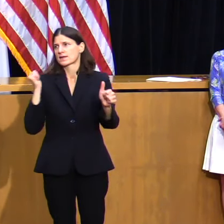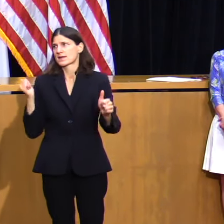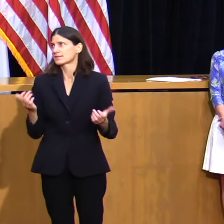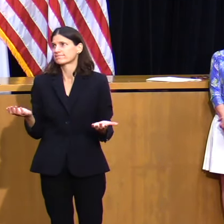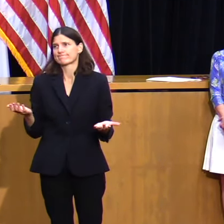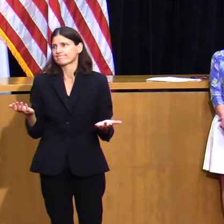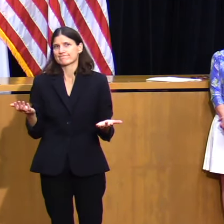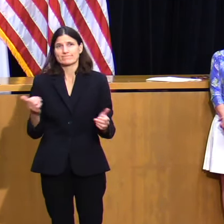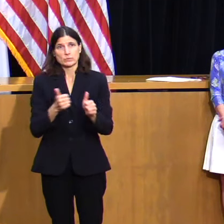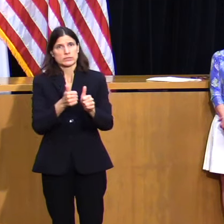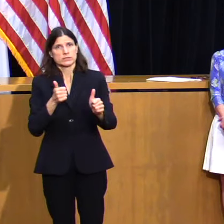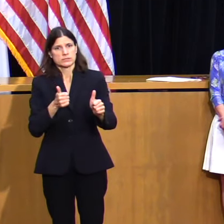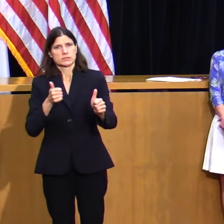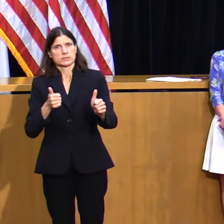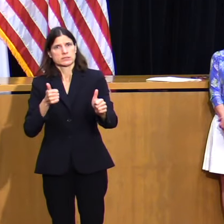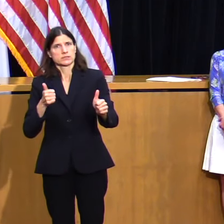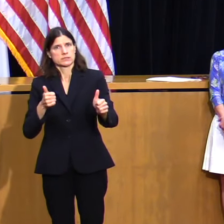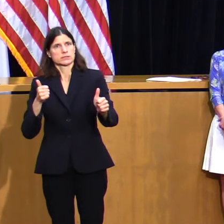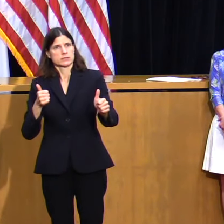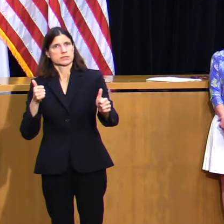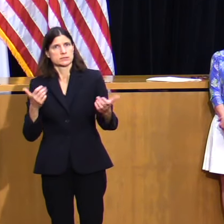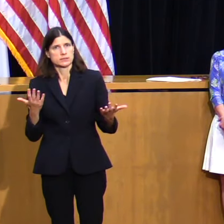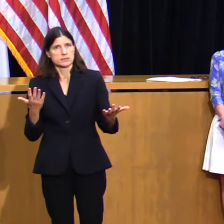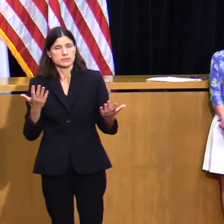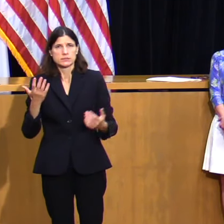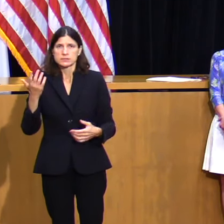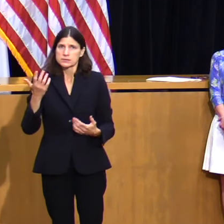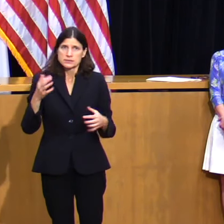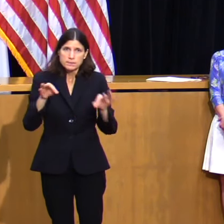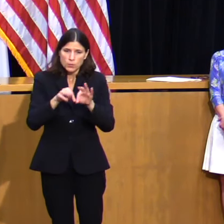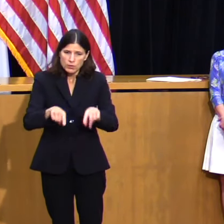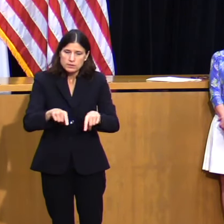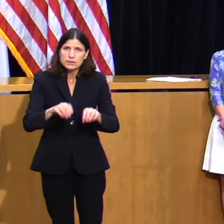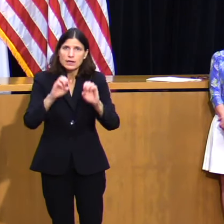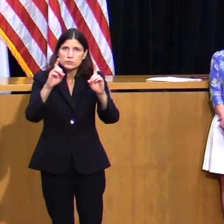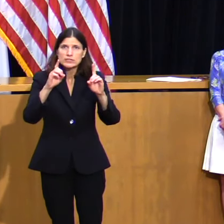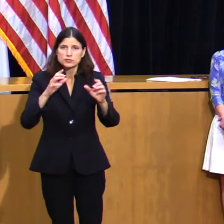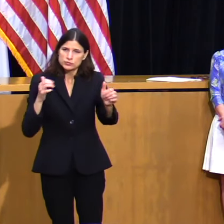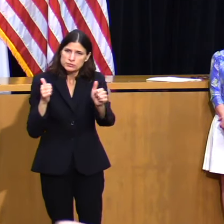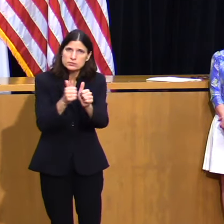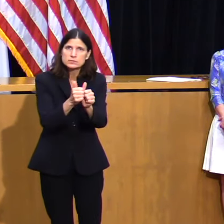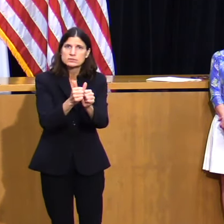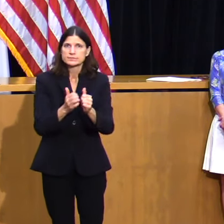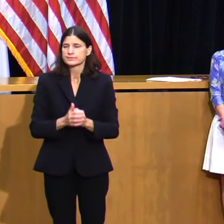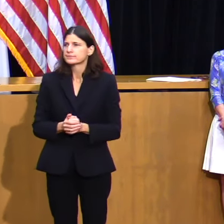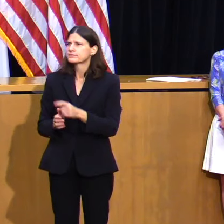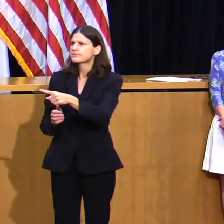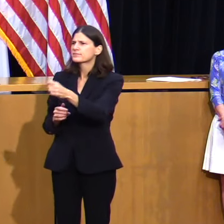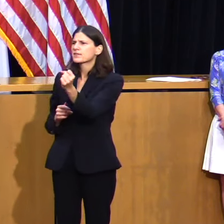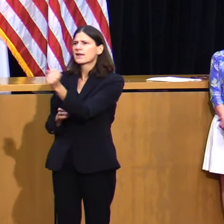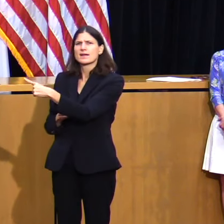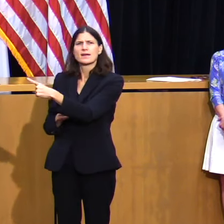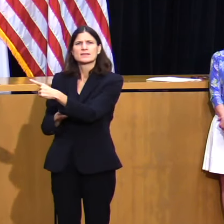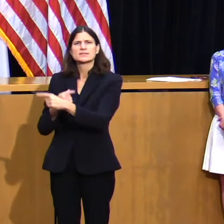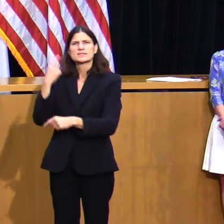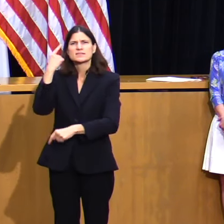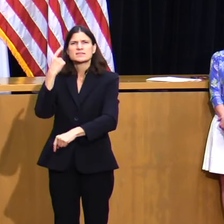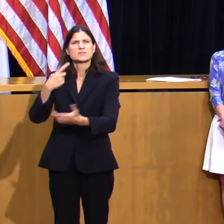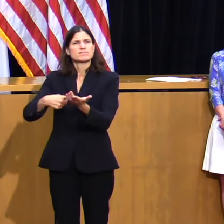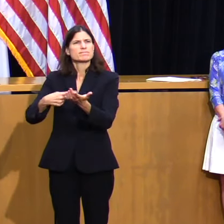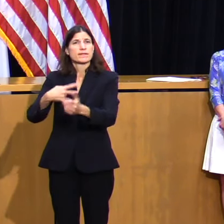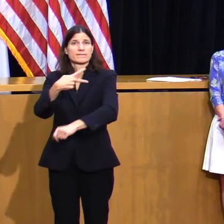about the health and safety of kids generally. Governor, I wanted to ask you about the flu vaccine, your decision to go ahead and make